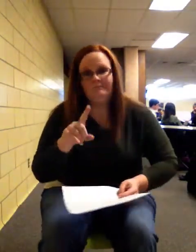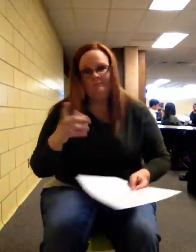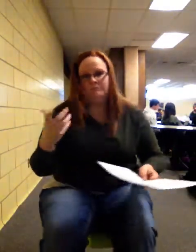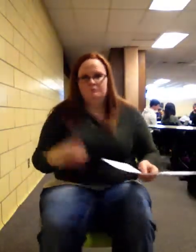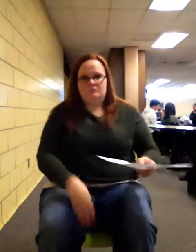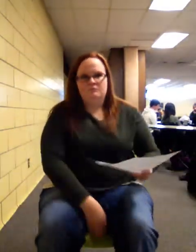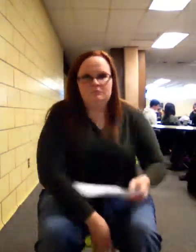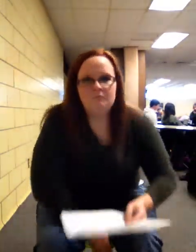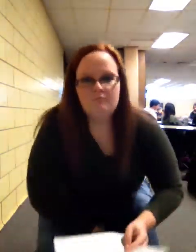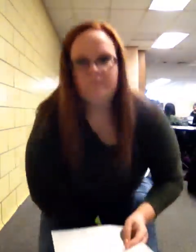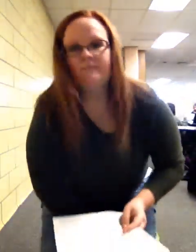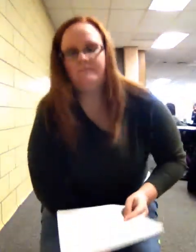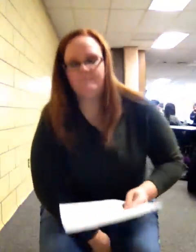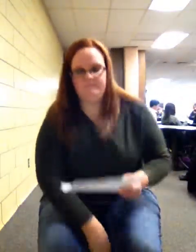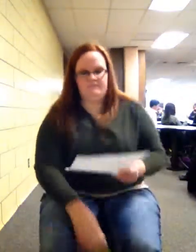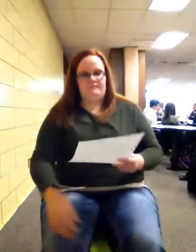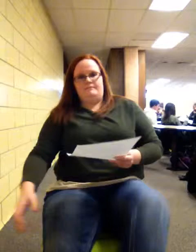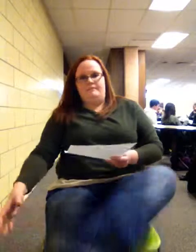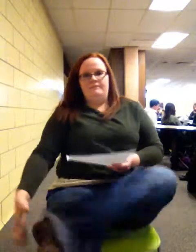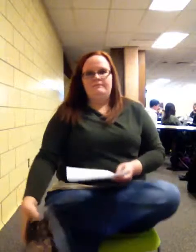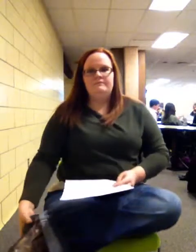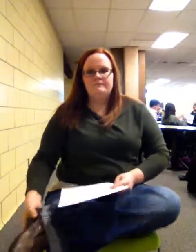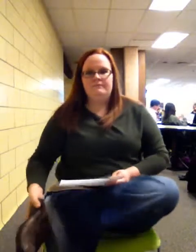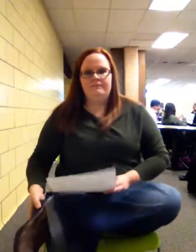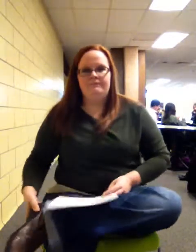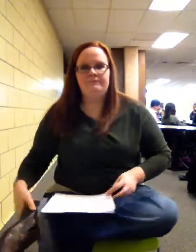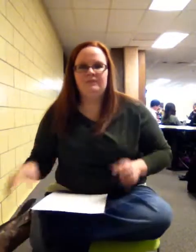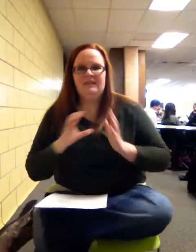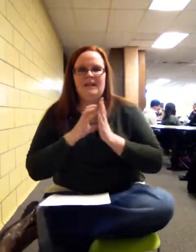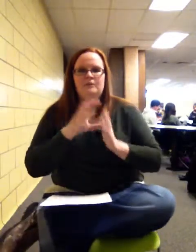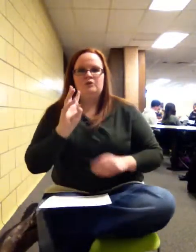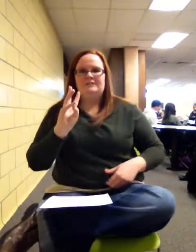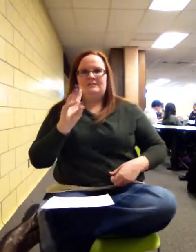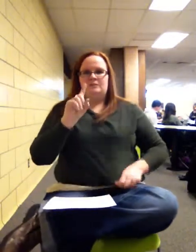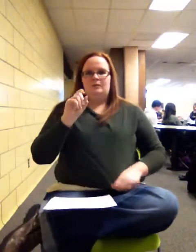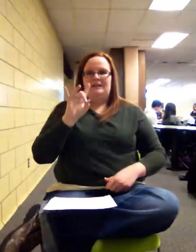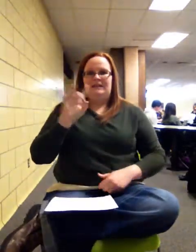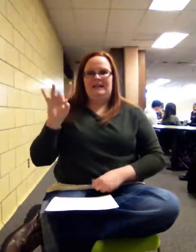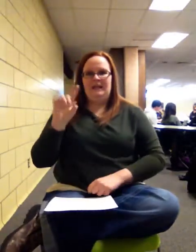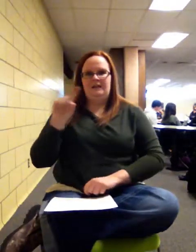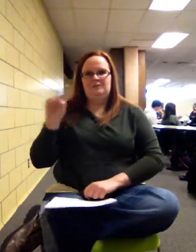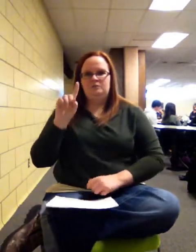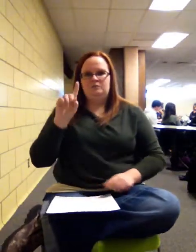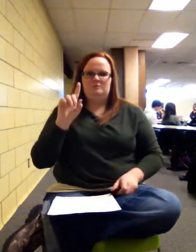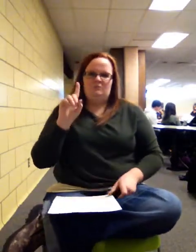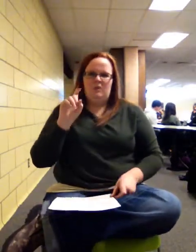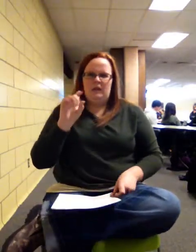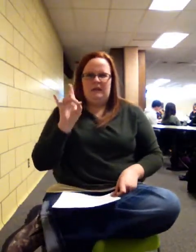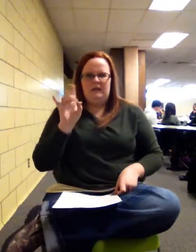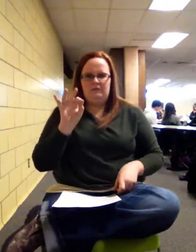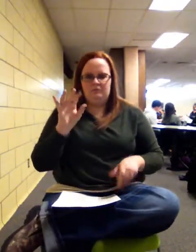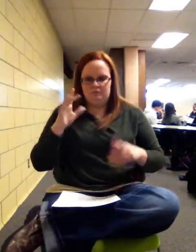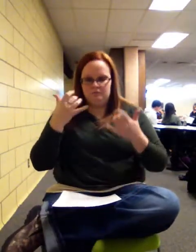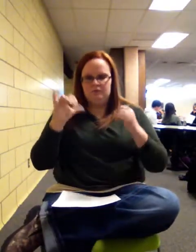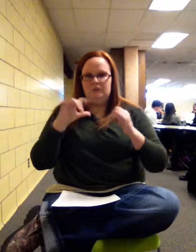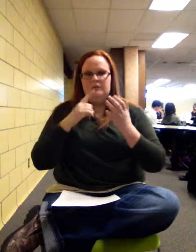and we're still talking about the world of finance, and we're still trying to explain to you how companies fit into the